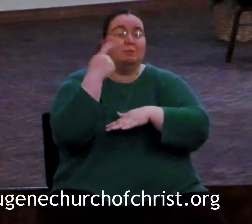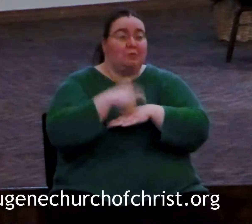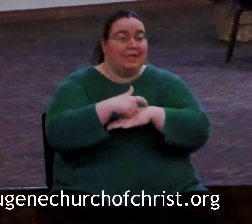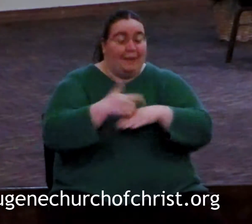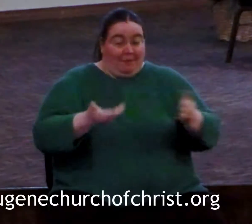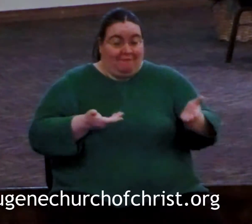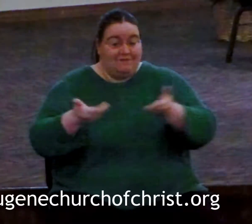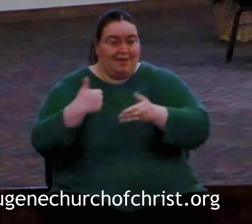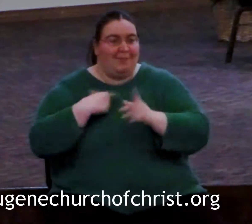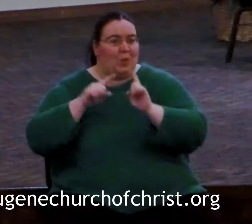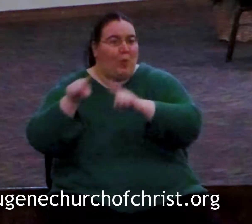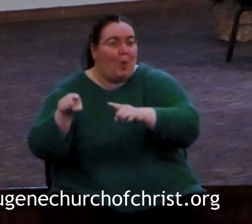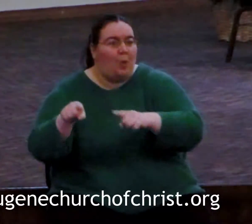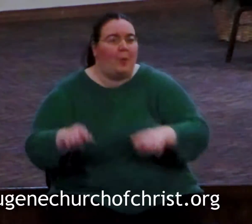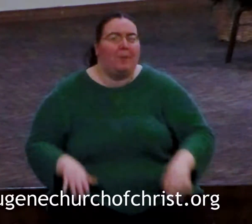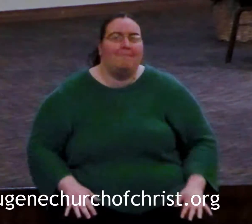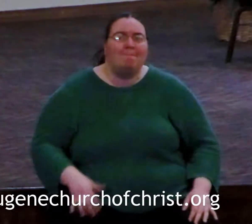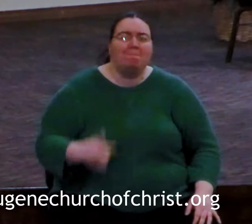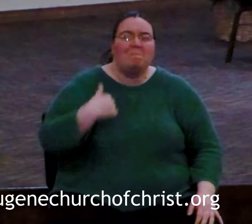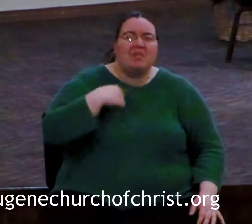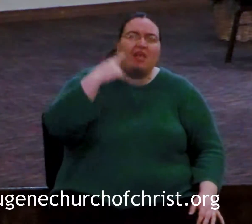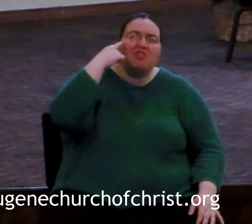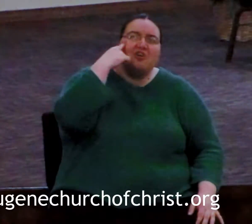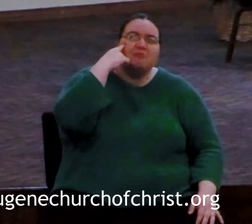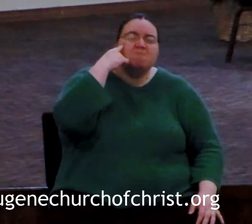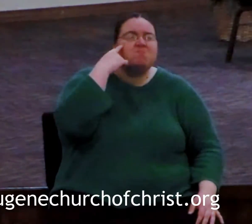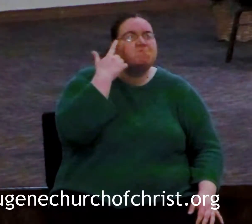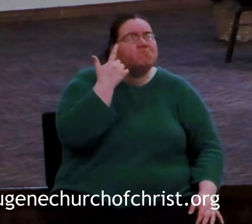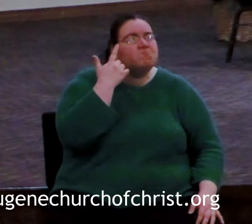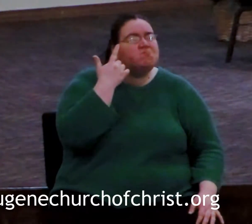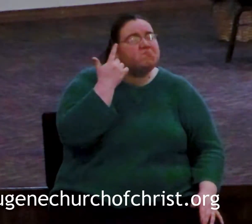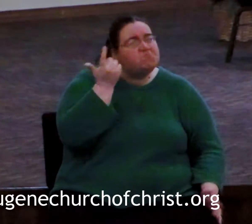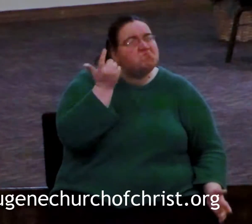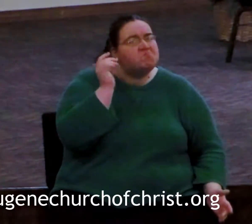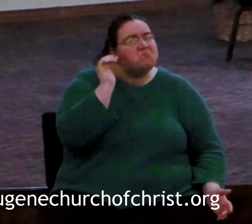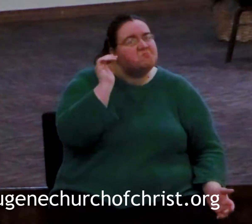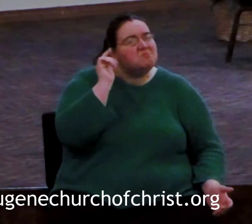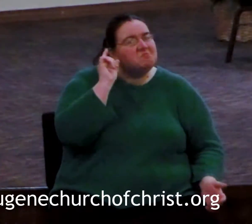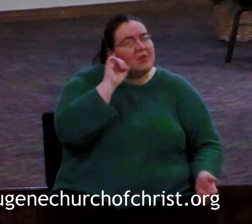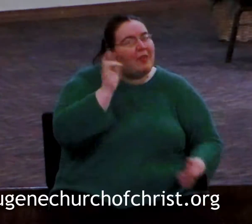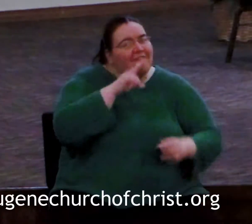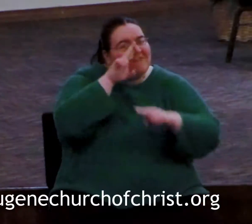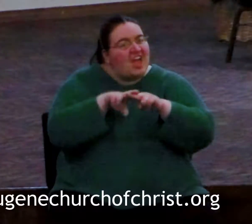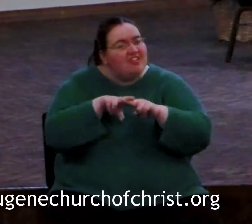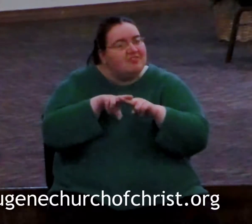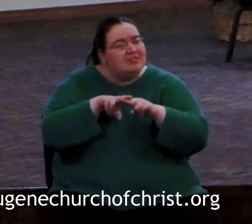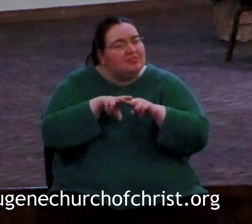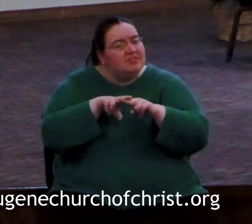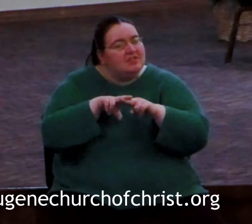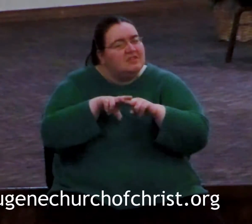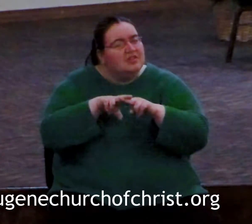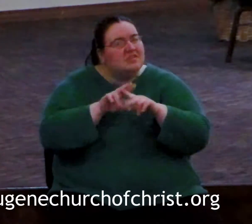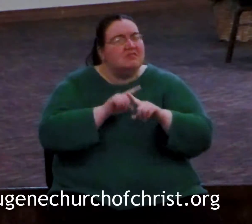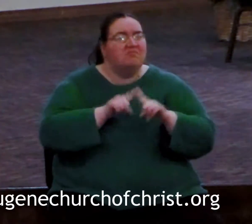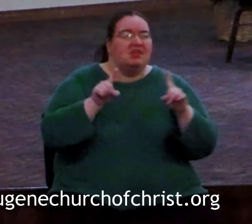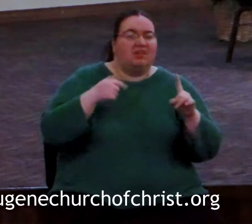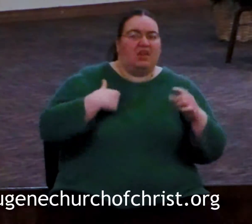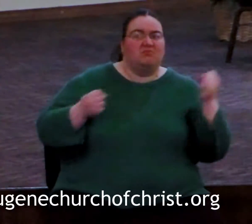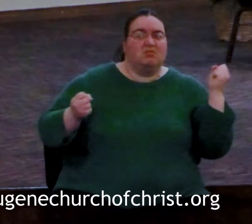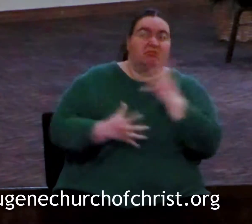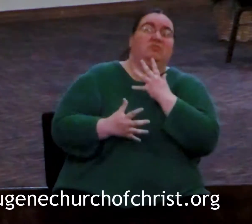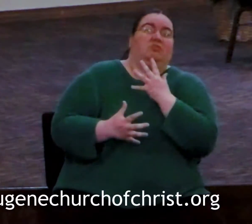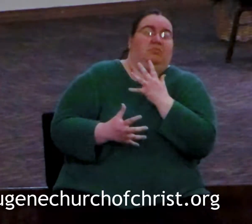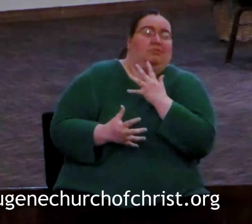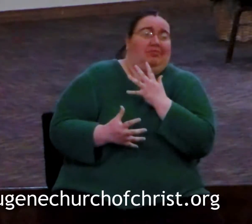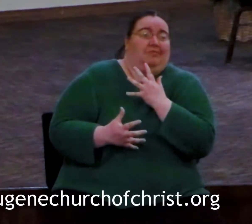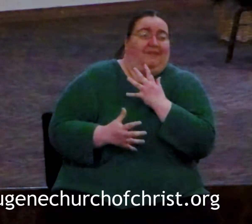sea fishing with them. And I thought, on the one hand, this sounds like a fun thing to get invited to do. On the other hand, I'm absolutely terrified of the idea of